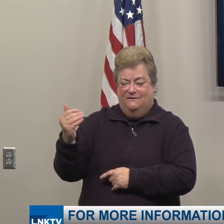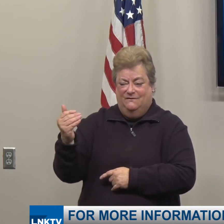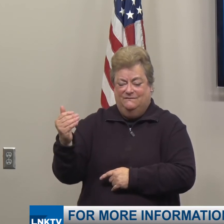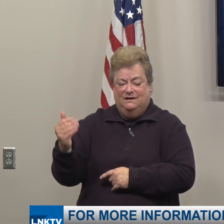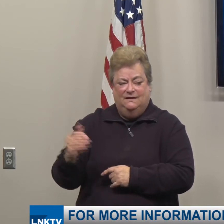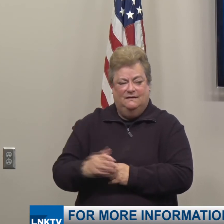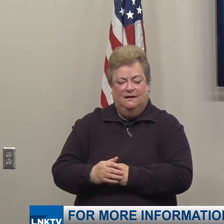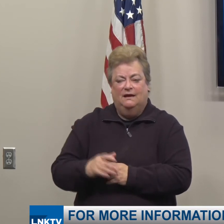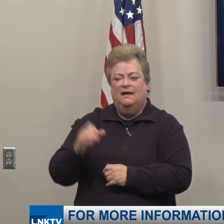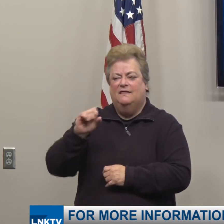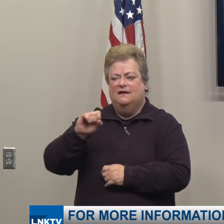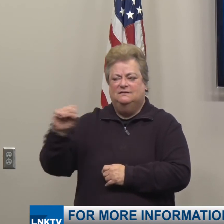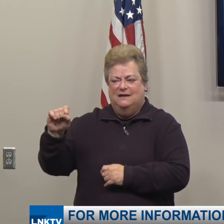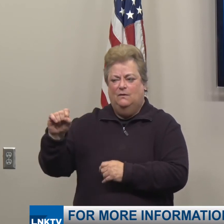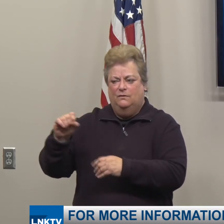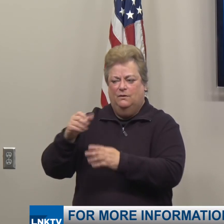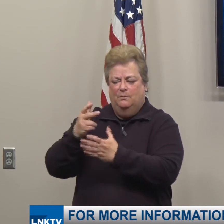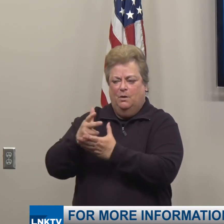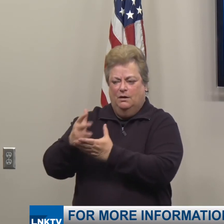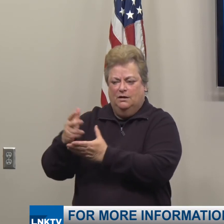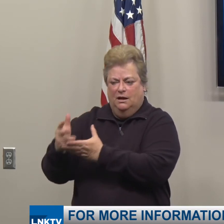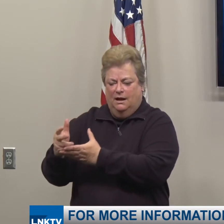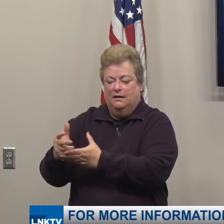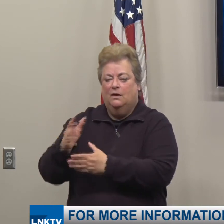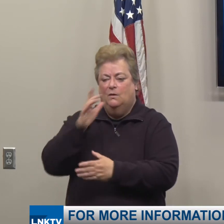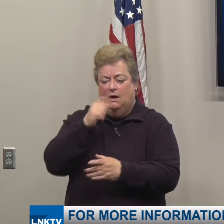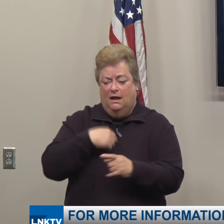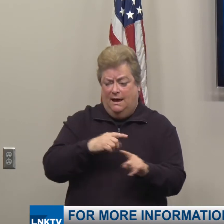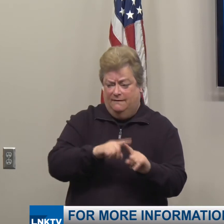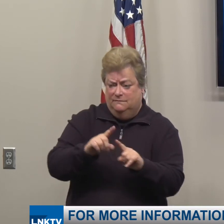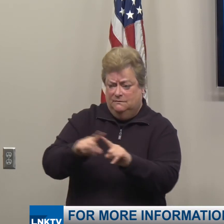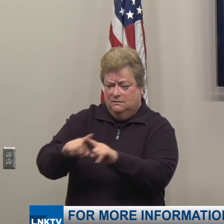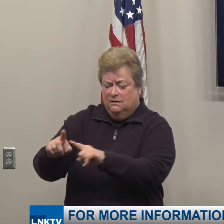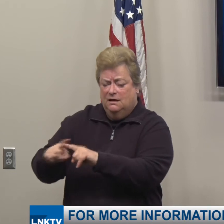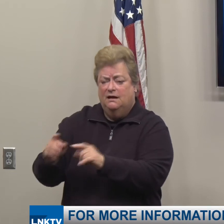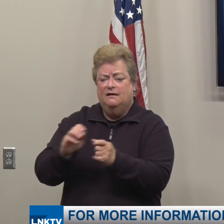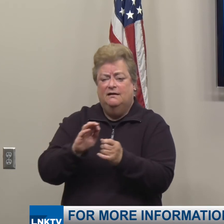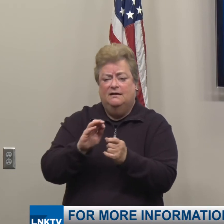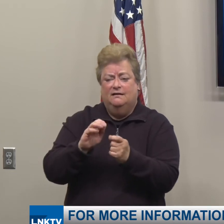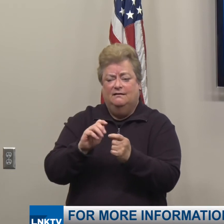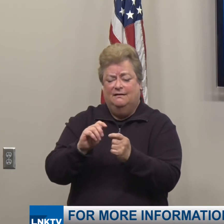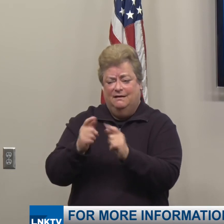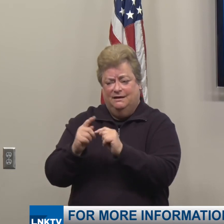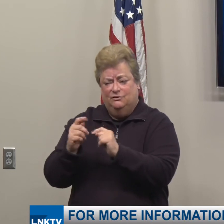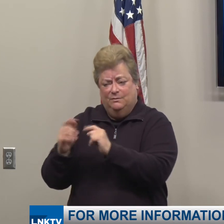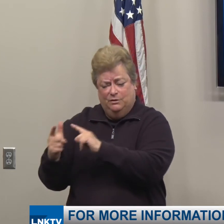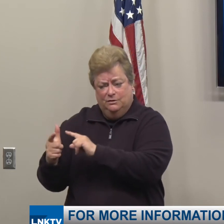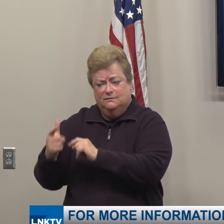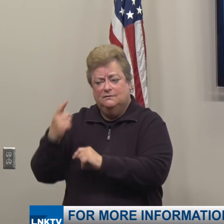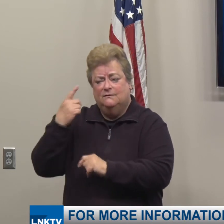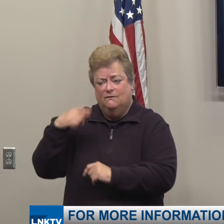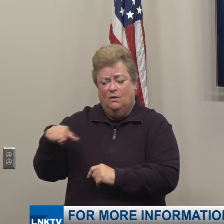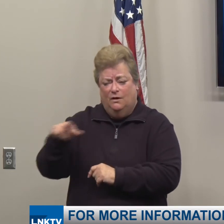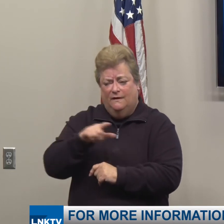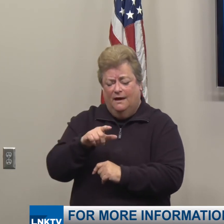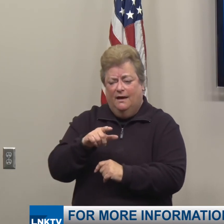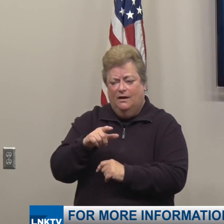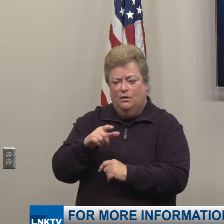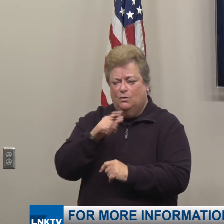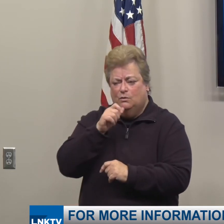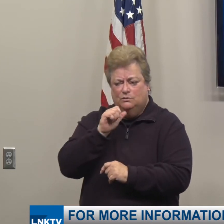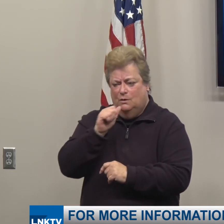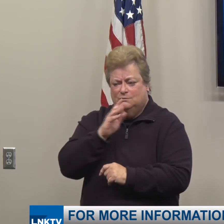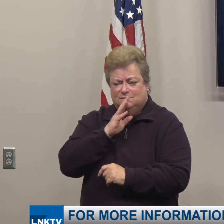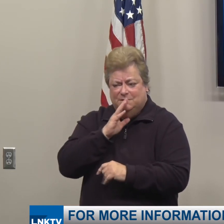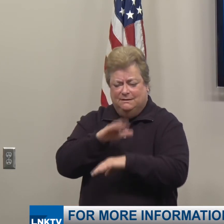the south parking lot. Interpreters will be available to assist those whose primary language is not English. We will continue to do all